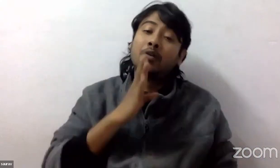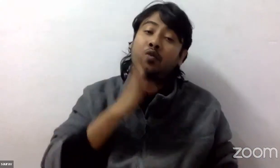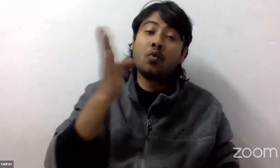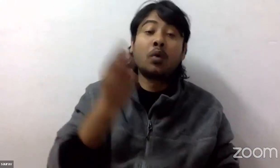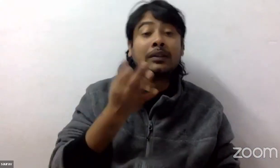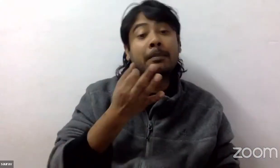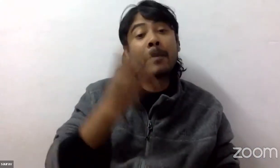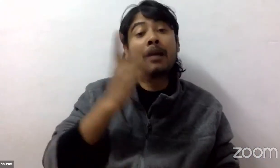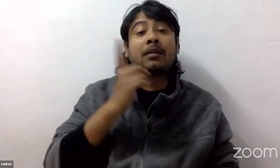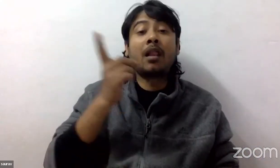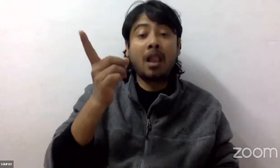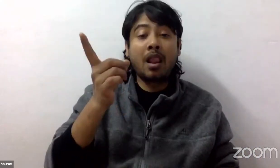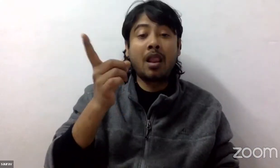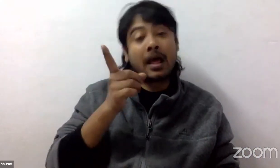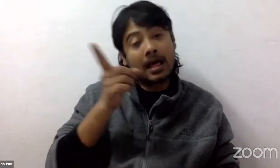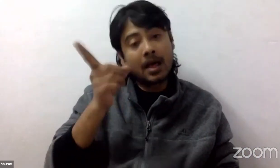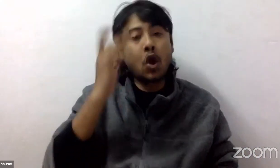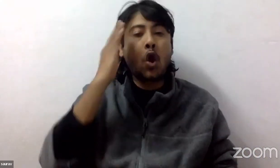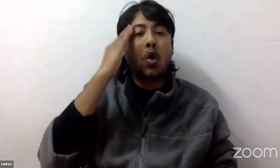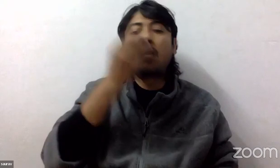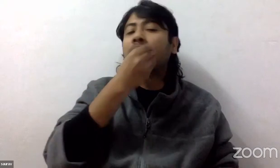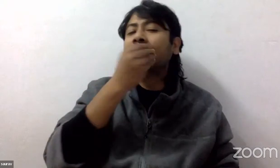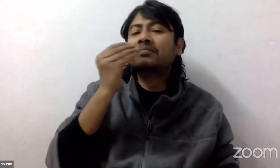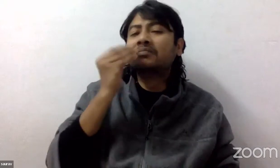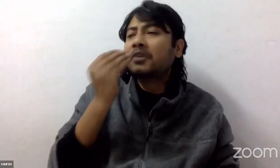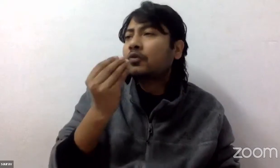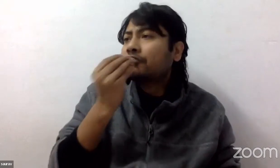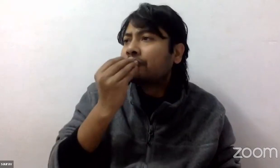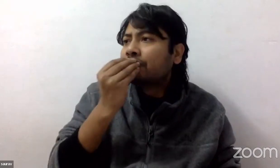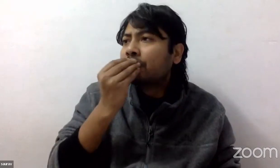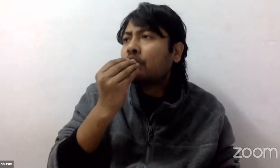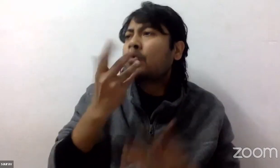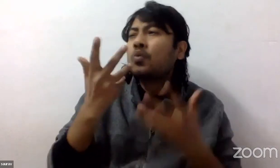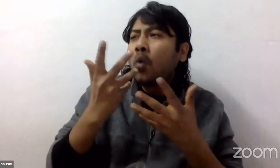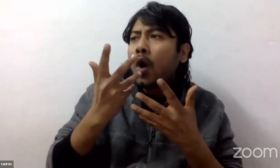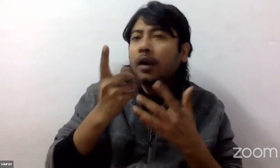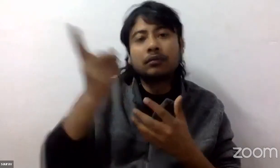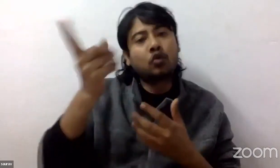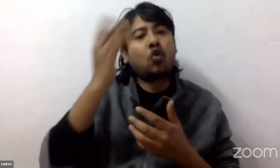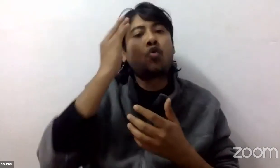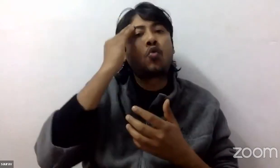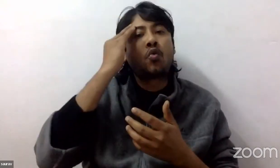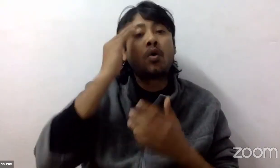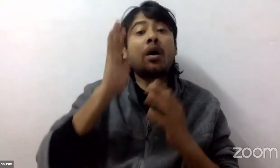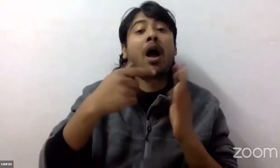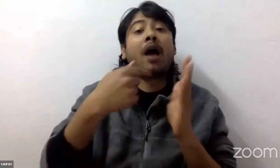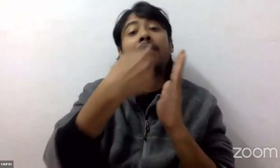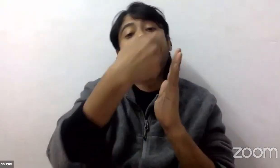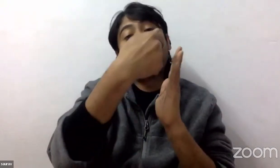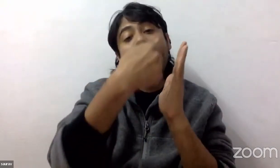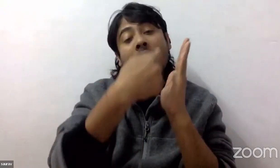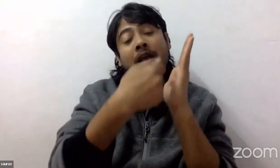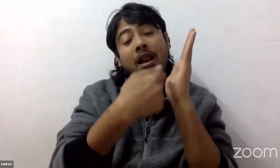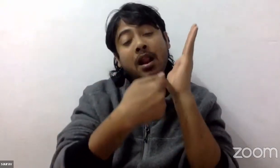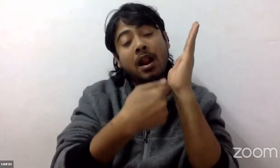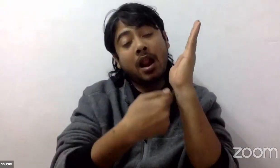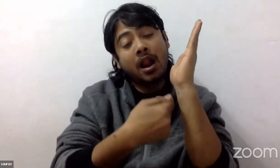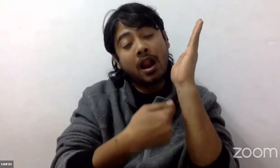and quinoa. So there is a long list which I'm going to share now very soon. So there is a long list of those items. So if you cannot